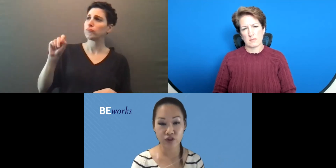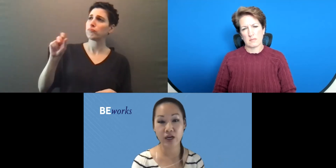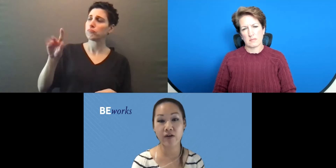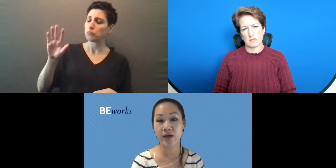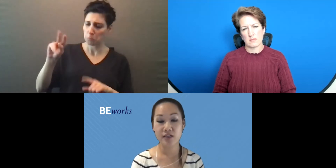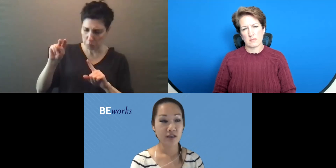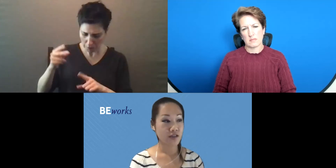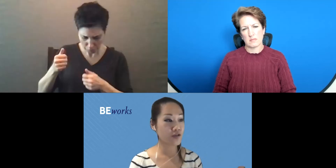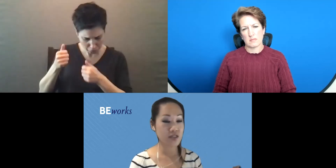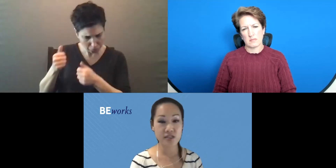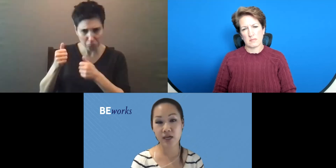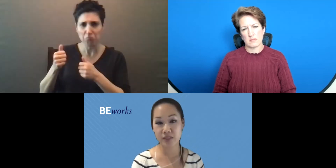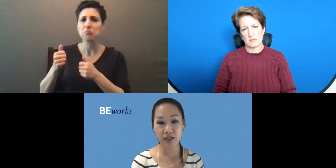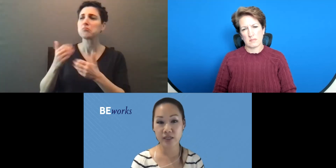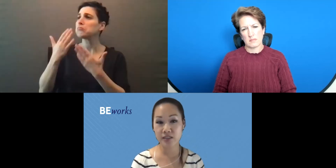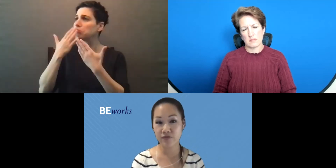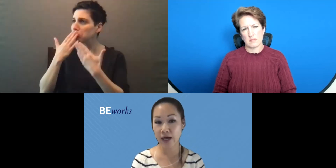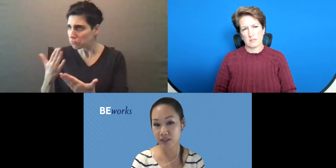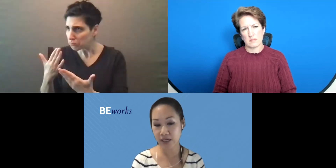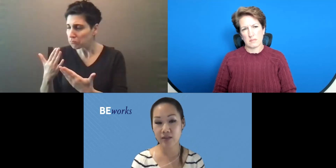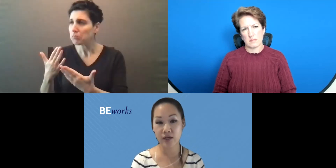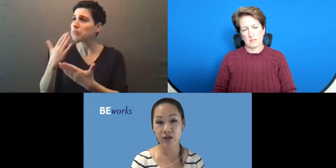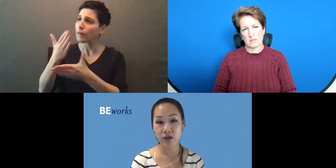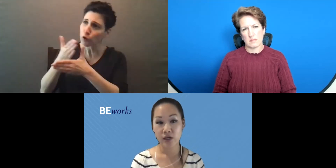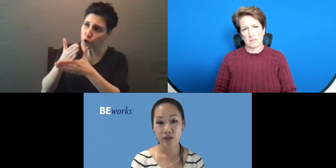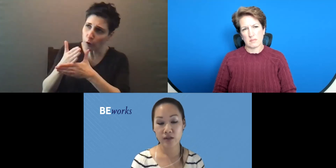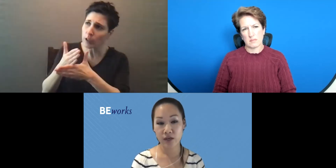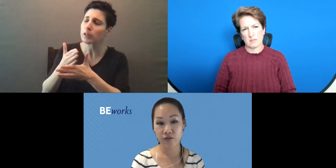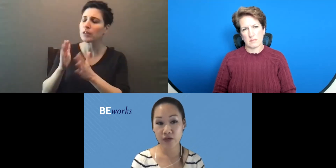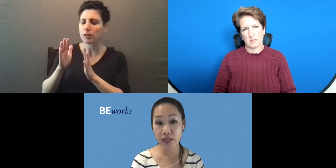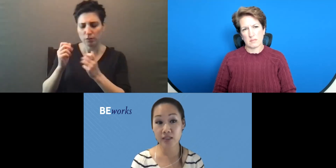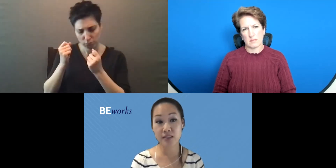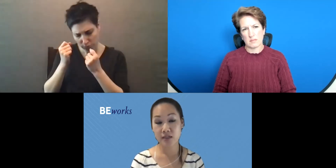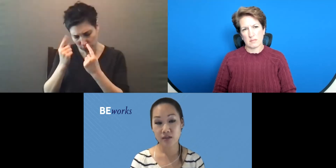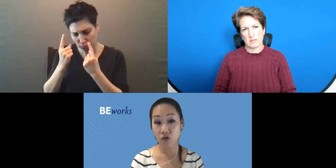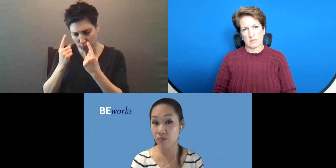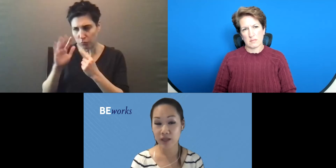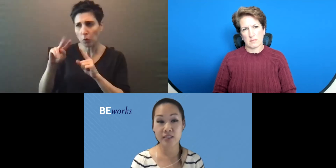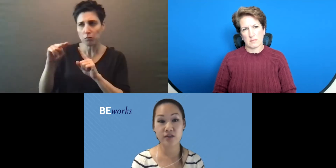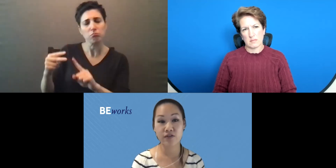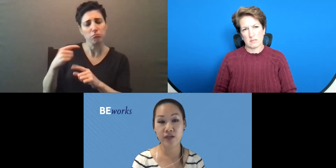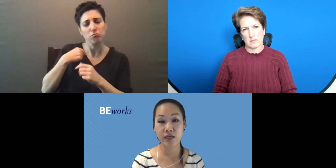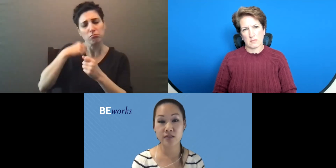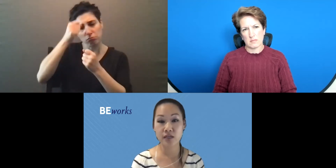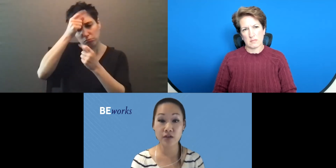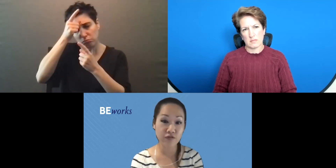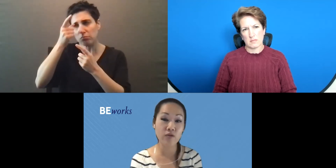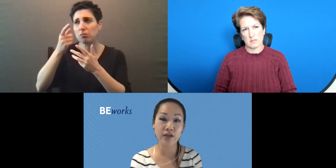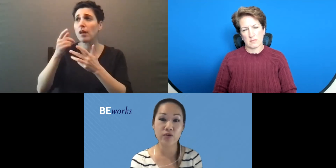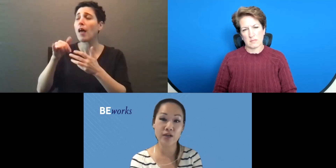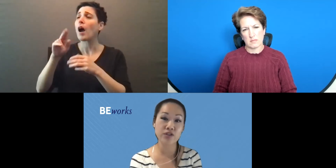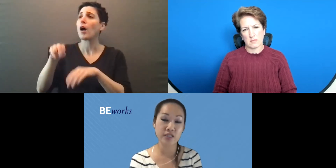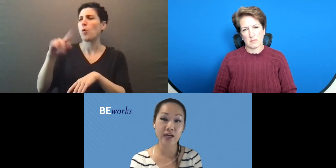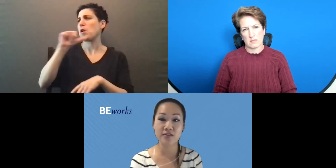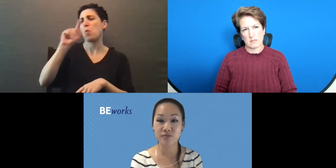you for sharing. Use the same techniques, validate their feelings, normalize their feelings, and confirm that